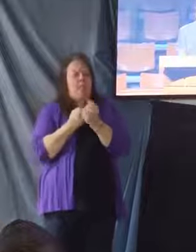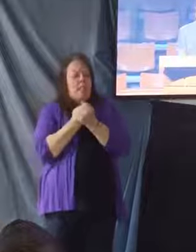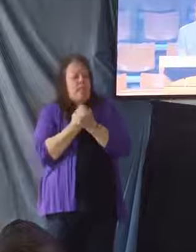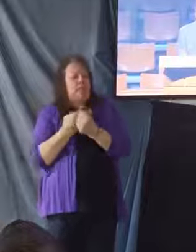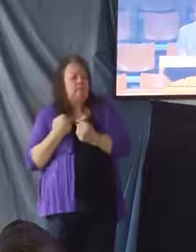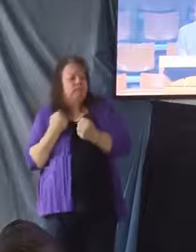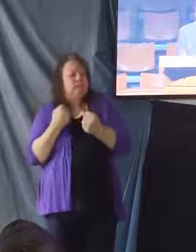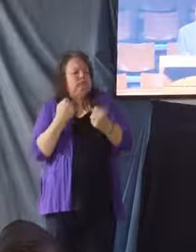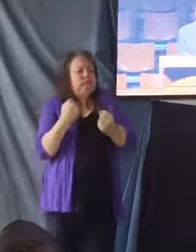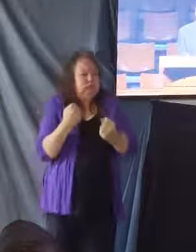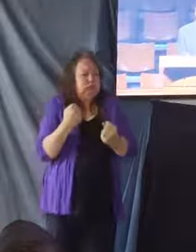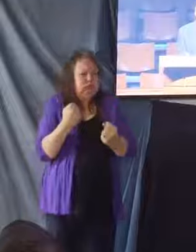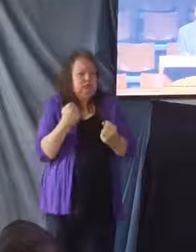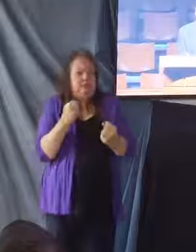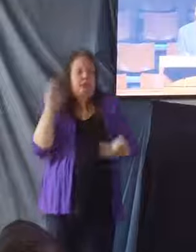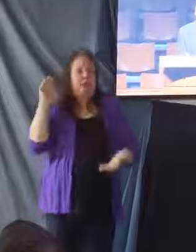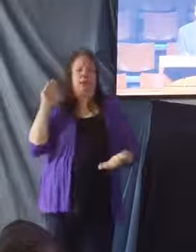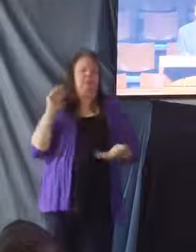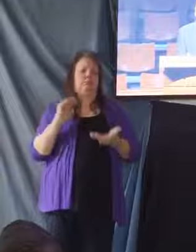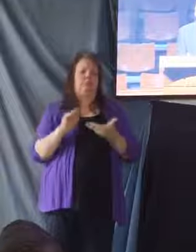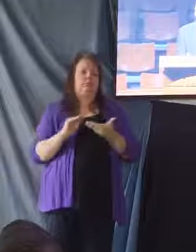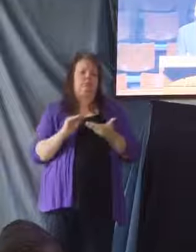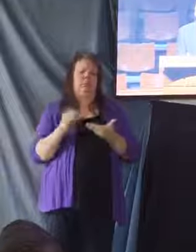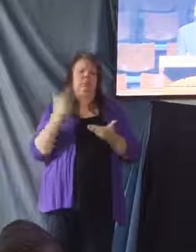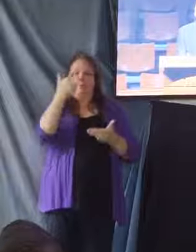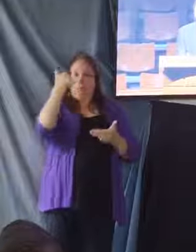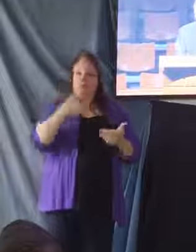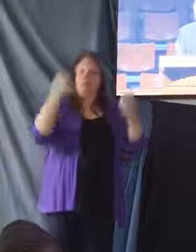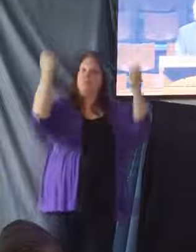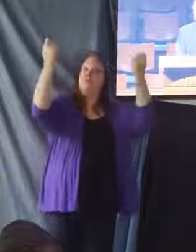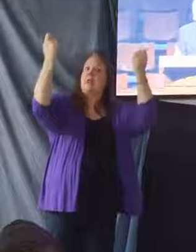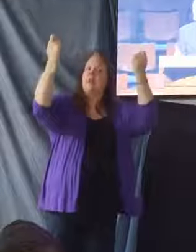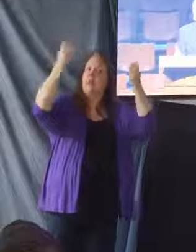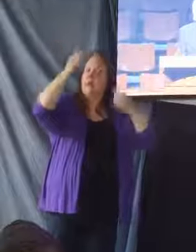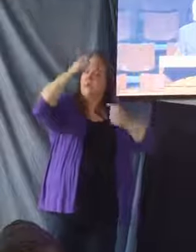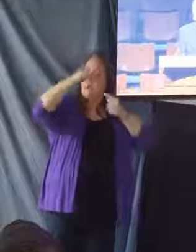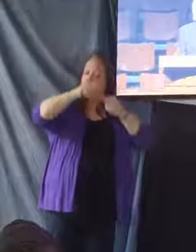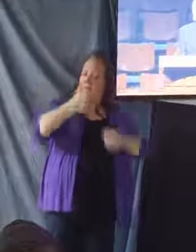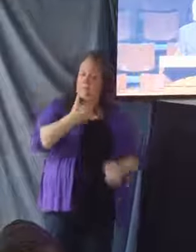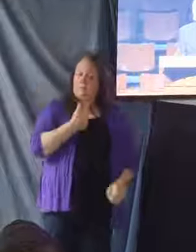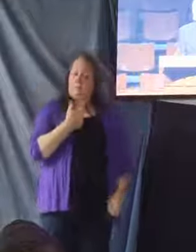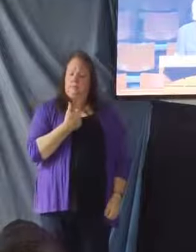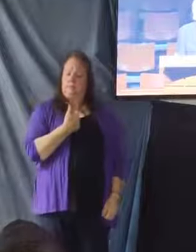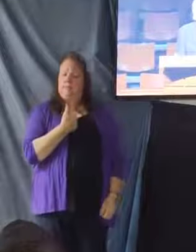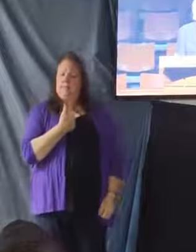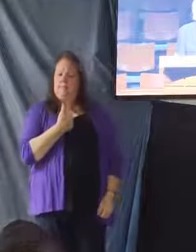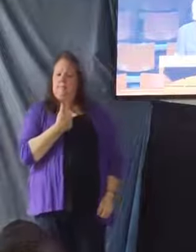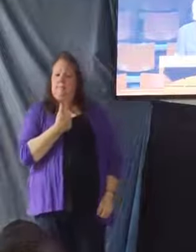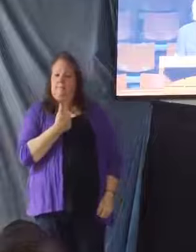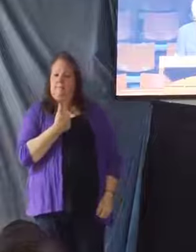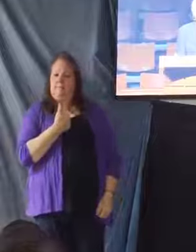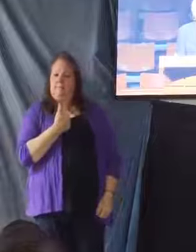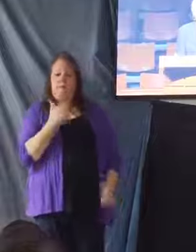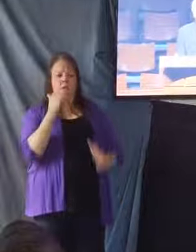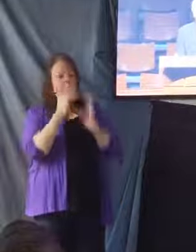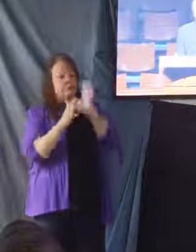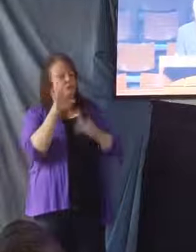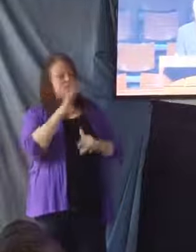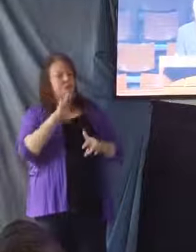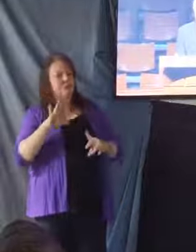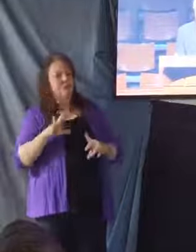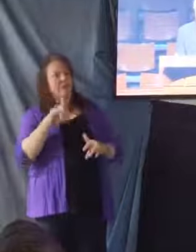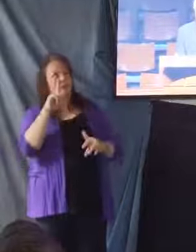not diminish, as we celebrate and remind ourselves Jesus Christ